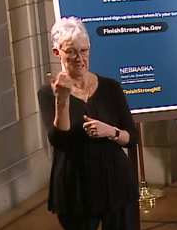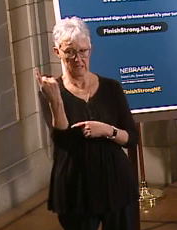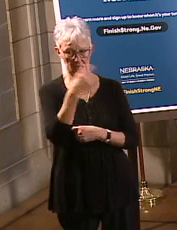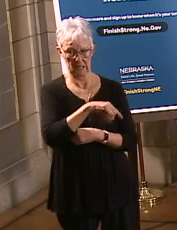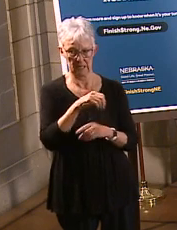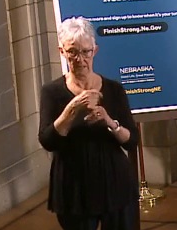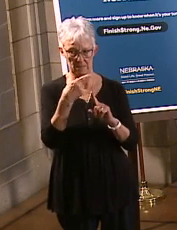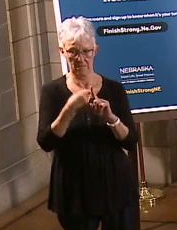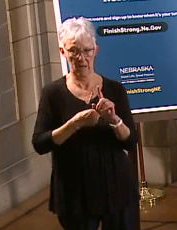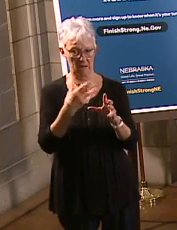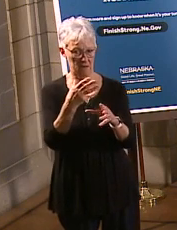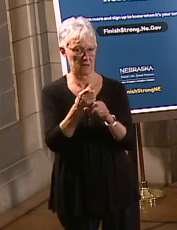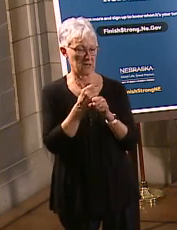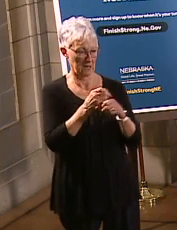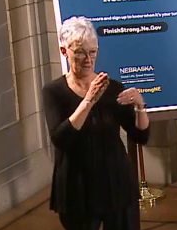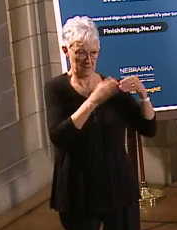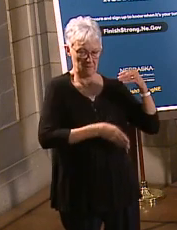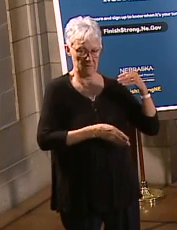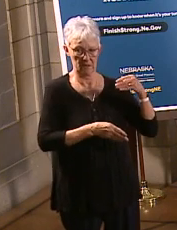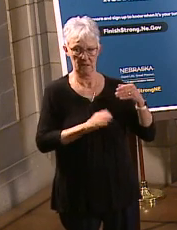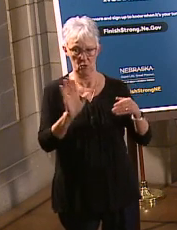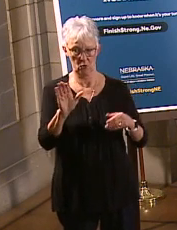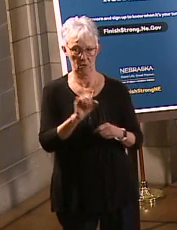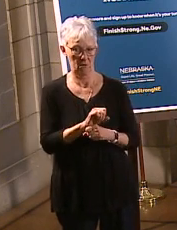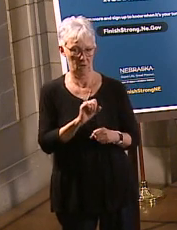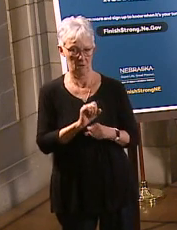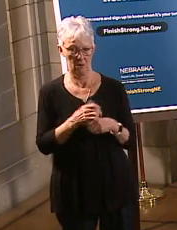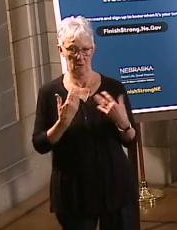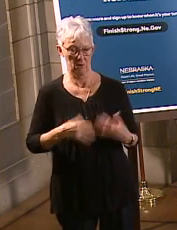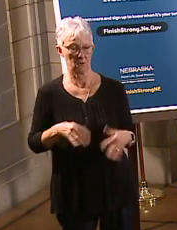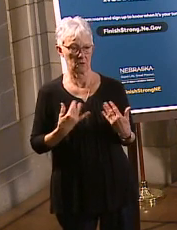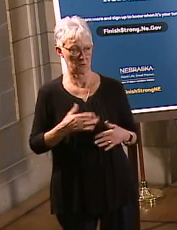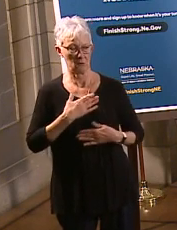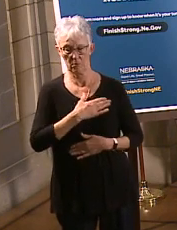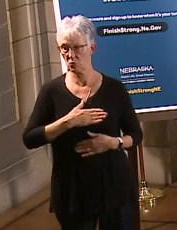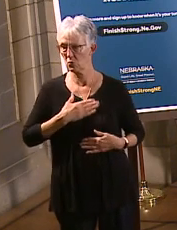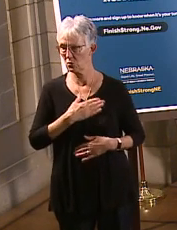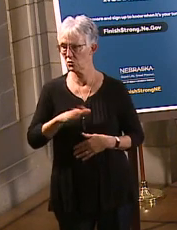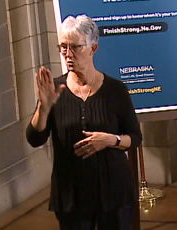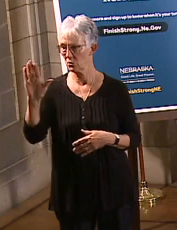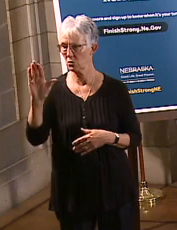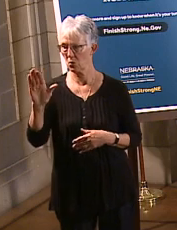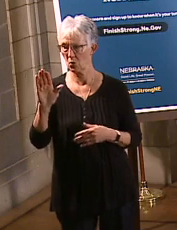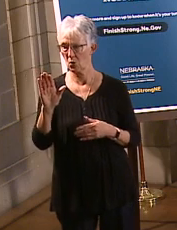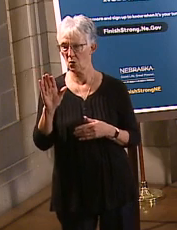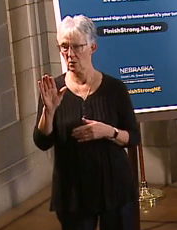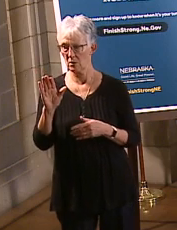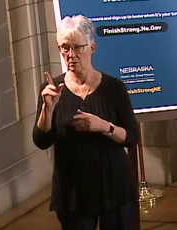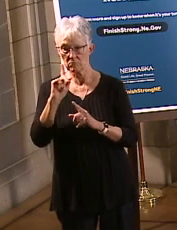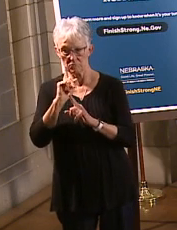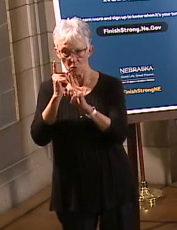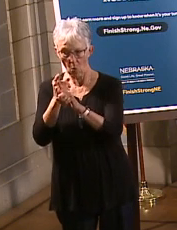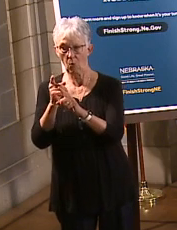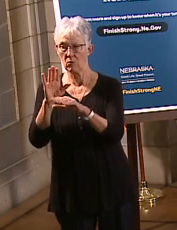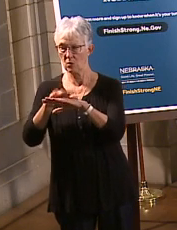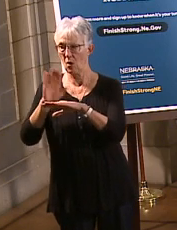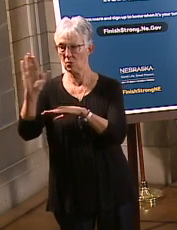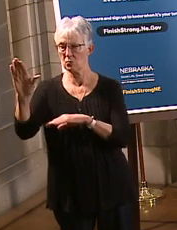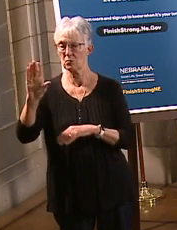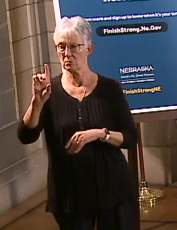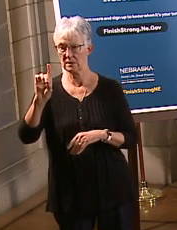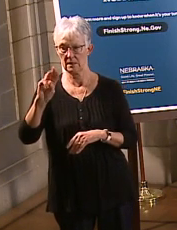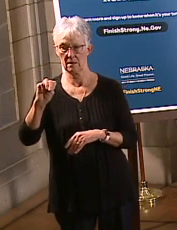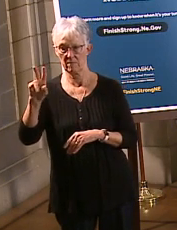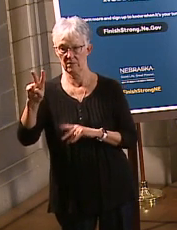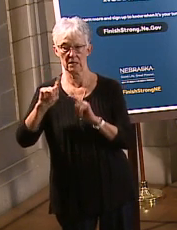saving a tremendous amount of time. And so we appreciate all the efforts. Rhonda, you and your team, Kevin and Cindy, thanks for being here today. And